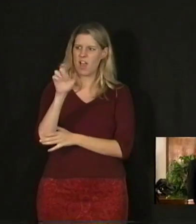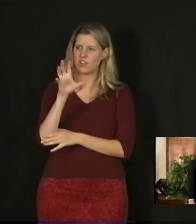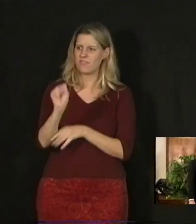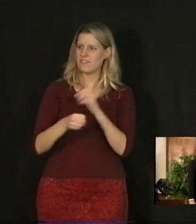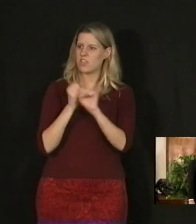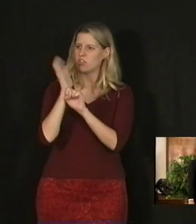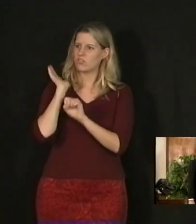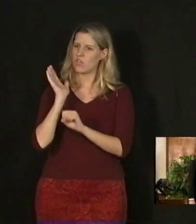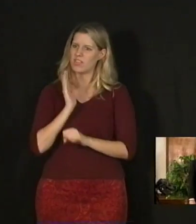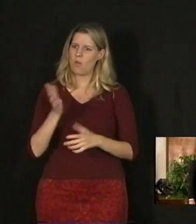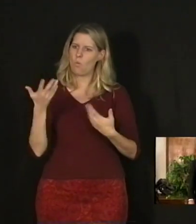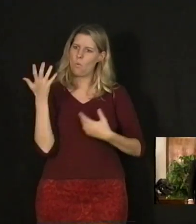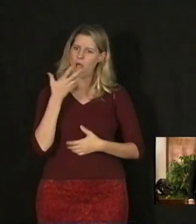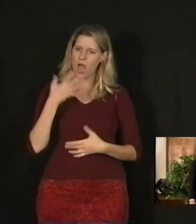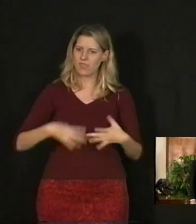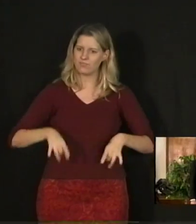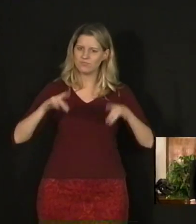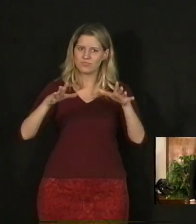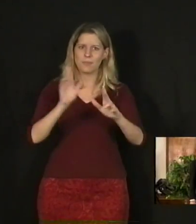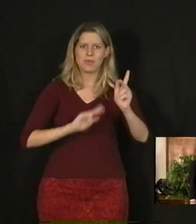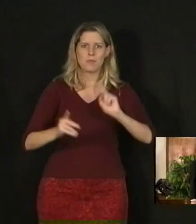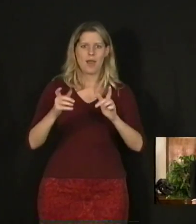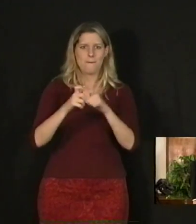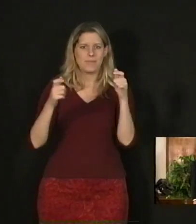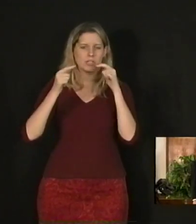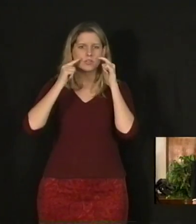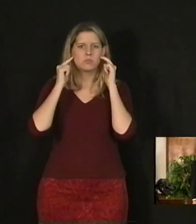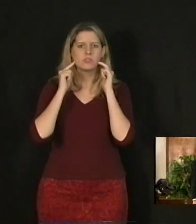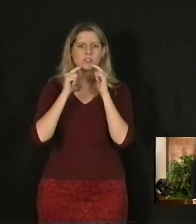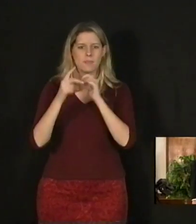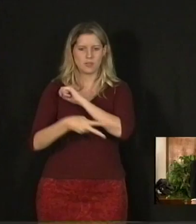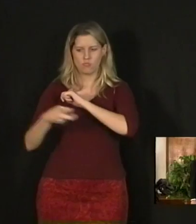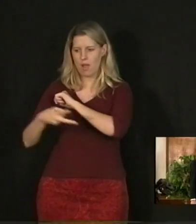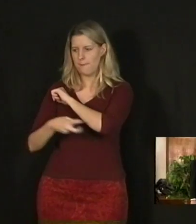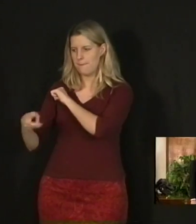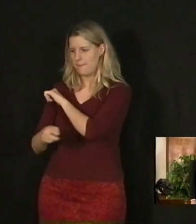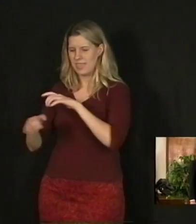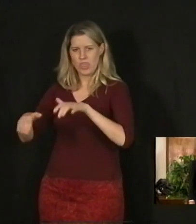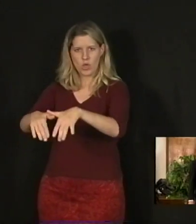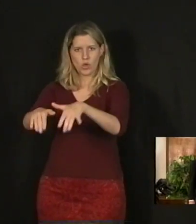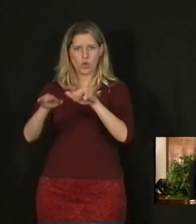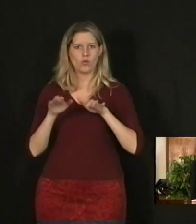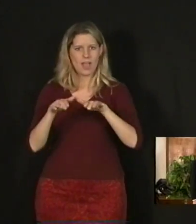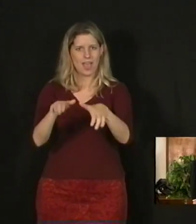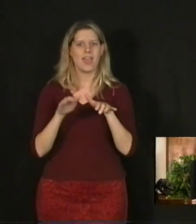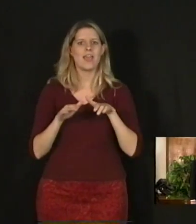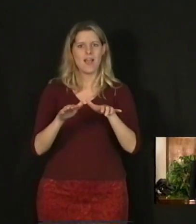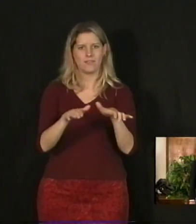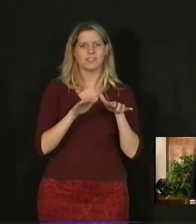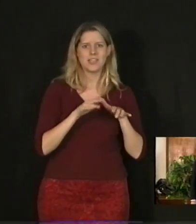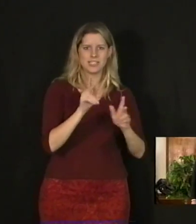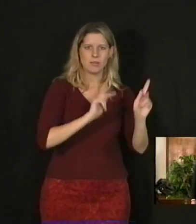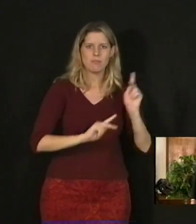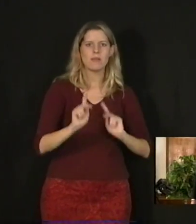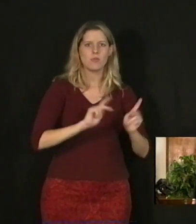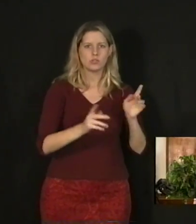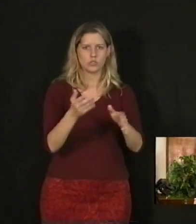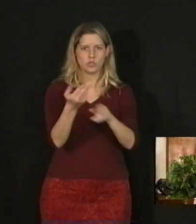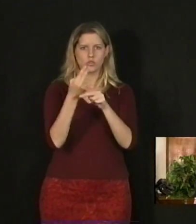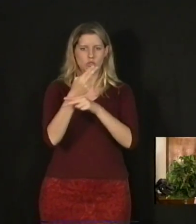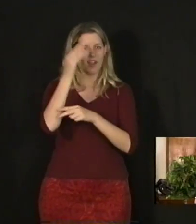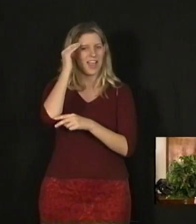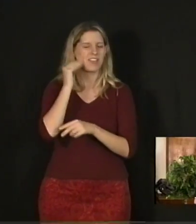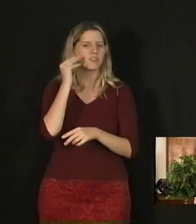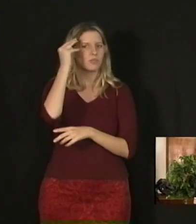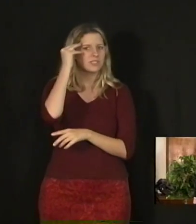and said, wow, the Aborigines have bigger jaw bones. So they went over and began robbing the graves of the Aborigines to get their heads for museums to be demonstrations